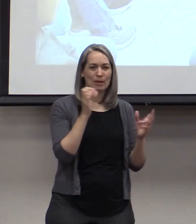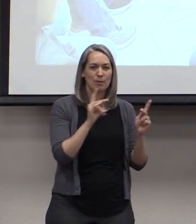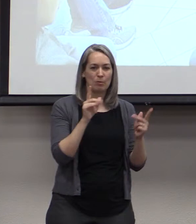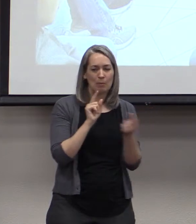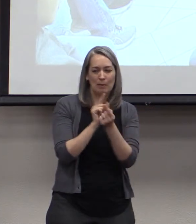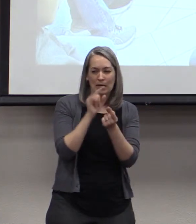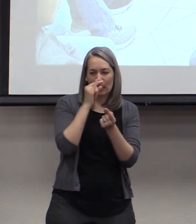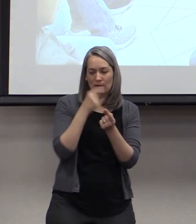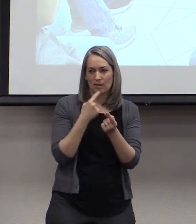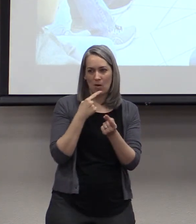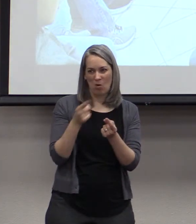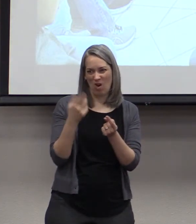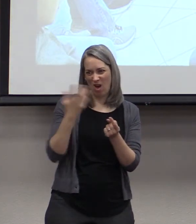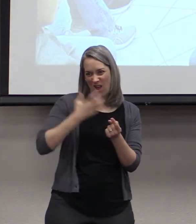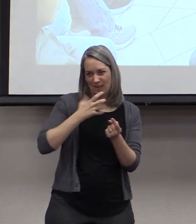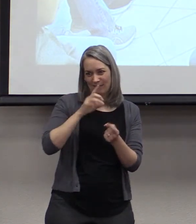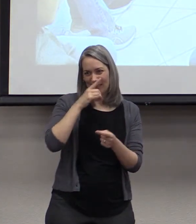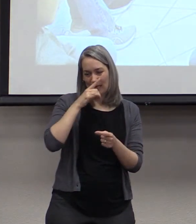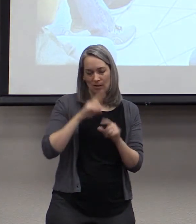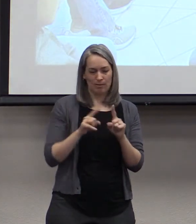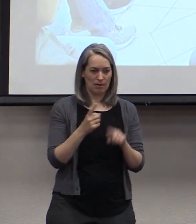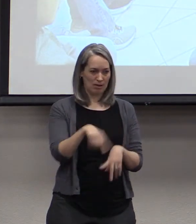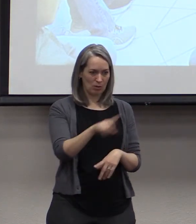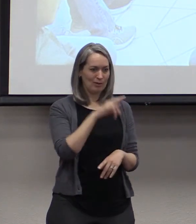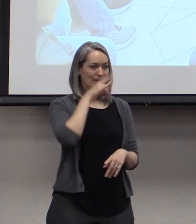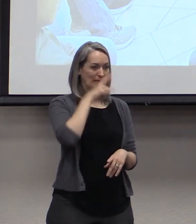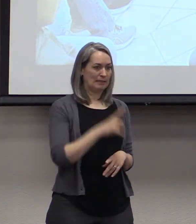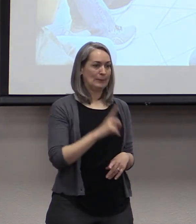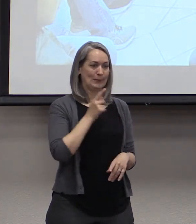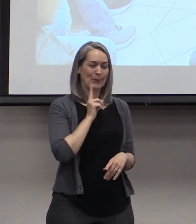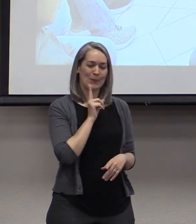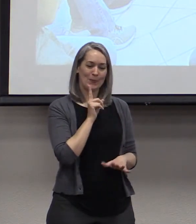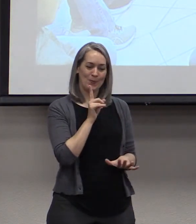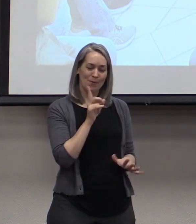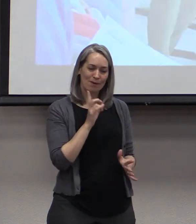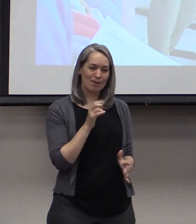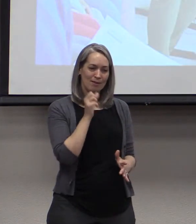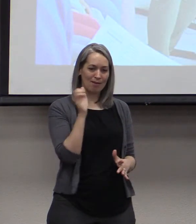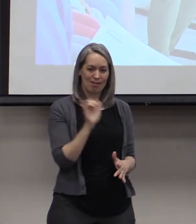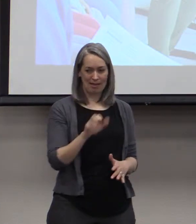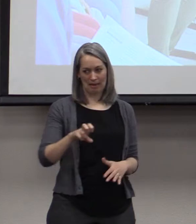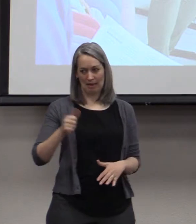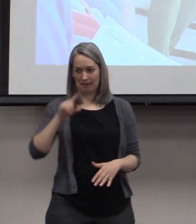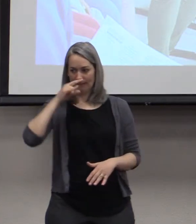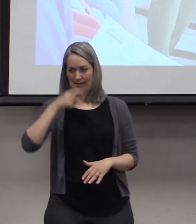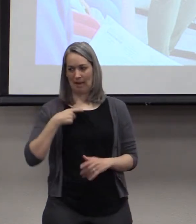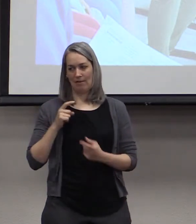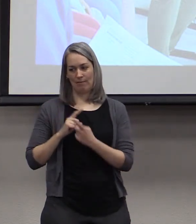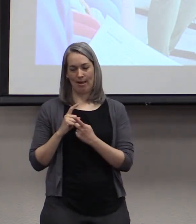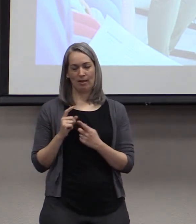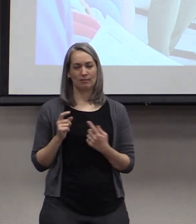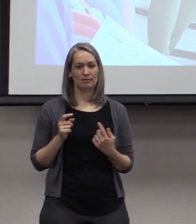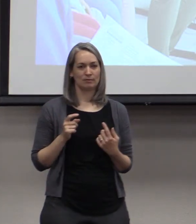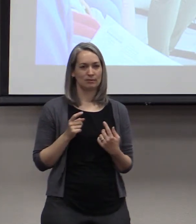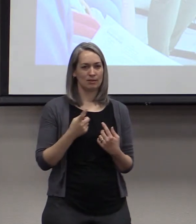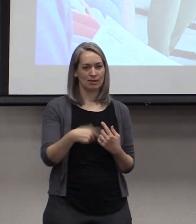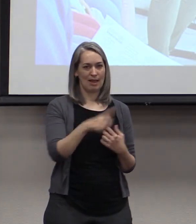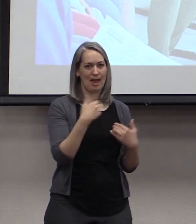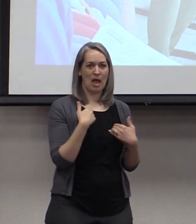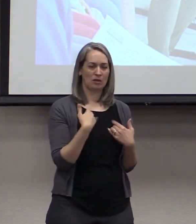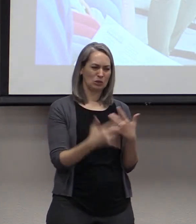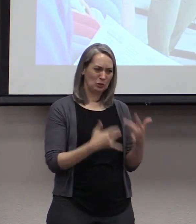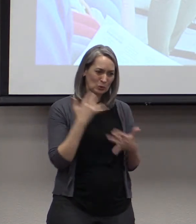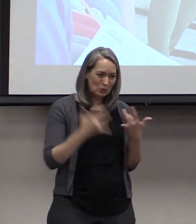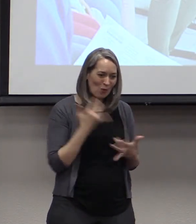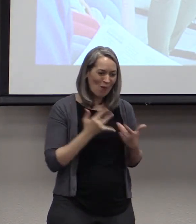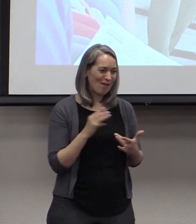they're exceptional, and I'm sure they are. But these kids were like really not like other kids I've ever met. The joy